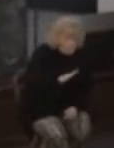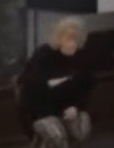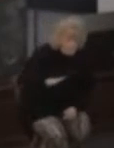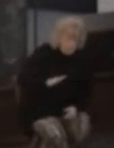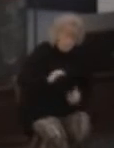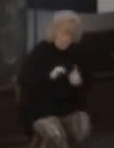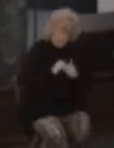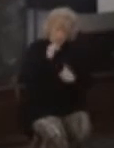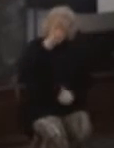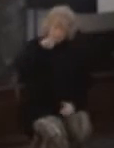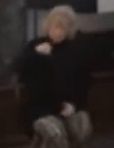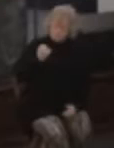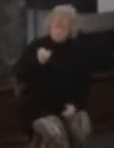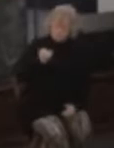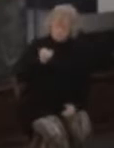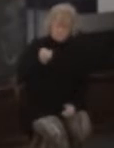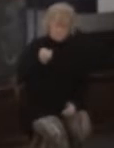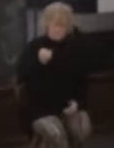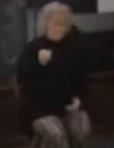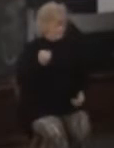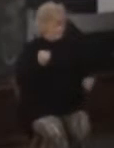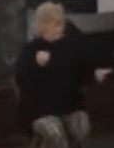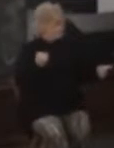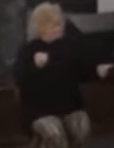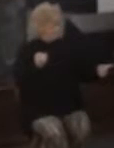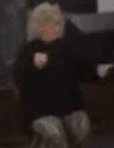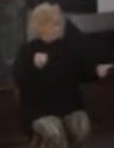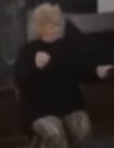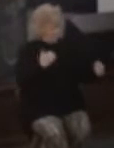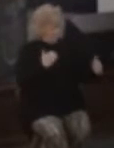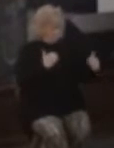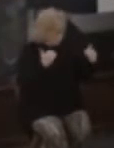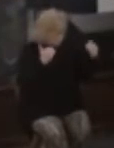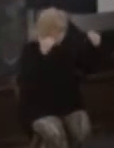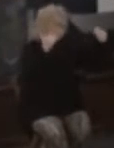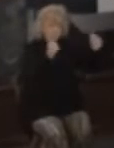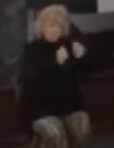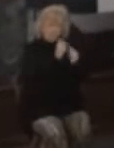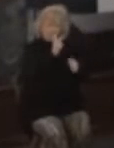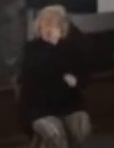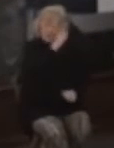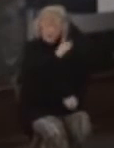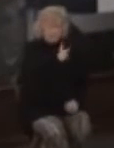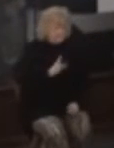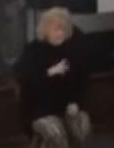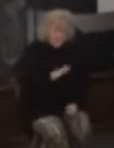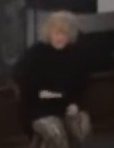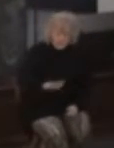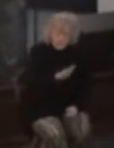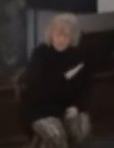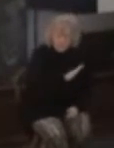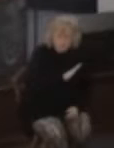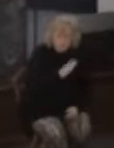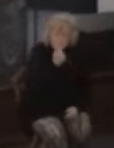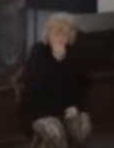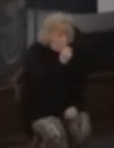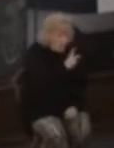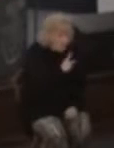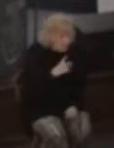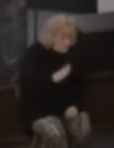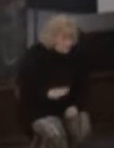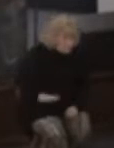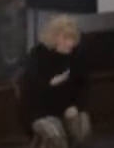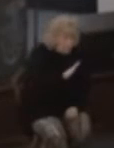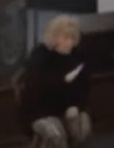we be jealous that someone else is advancing God's kingdom? You see, Saul was jealous because he considered it his kingdom, and it wasn't